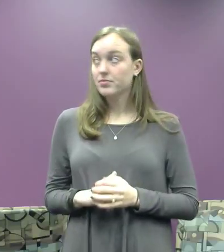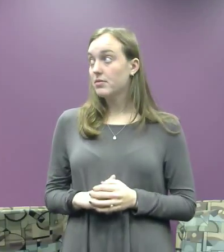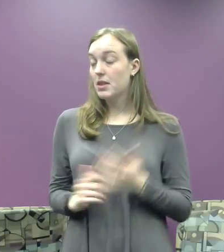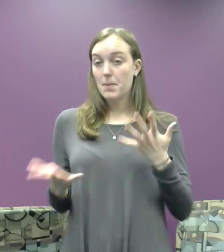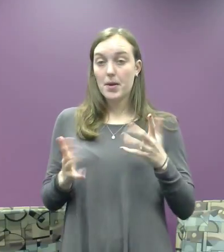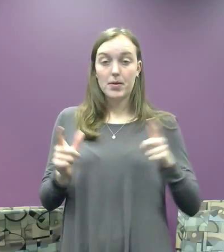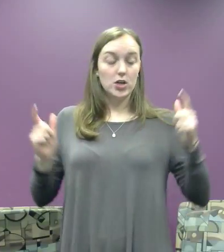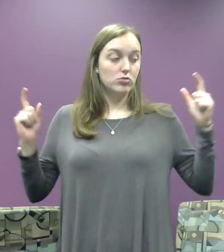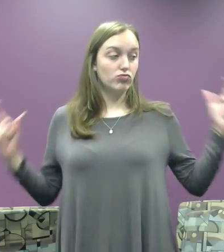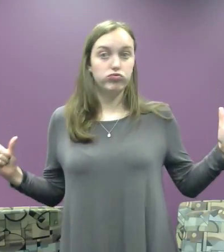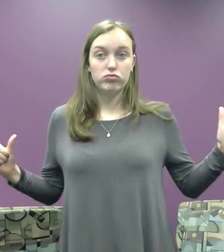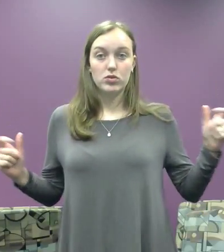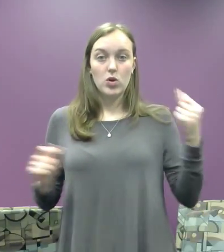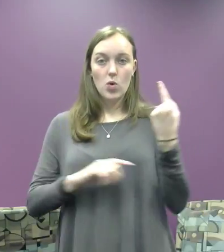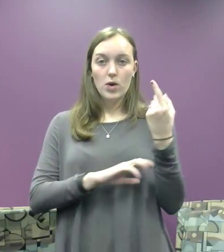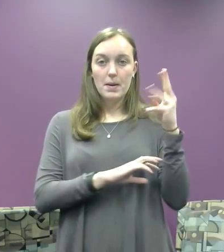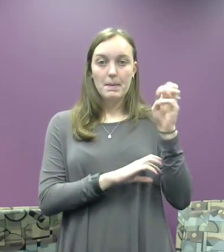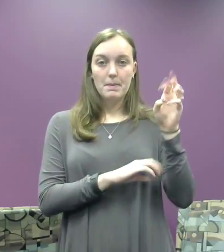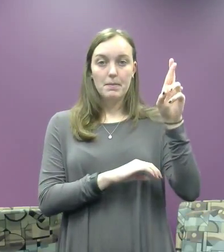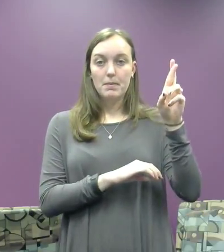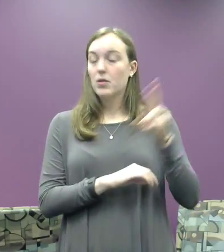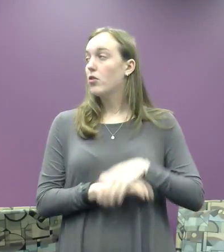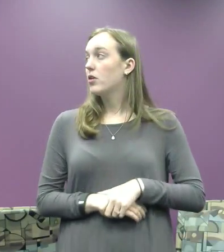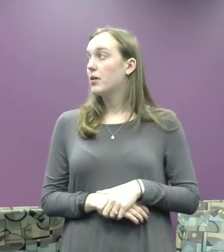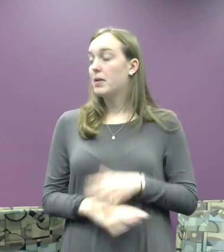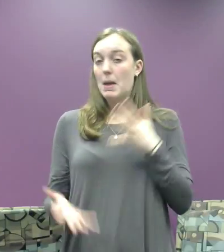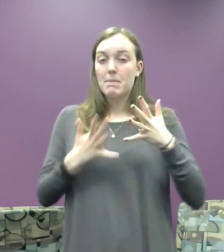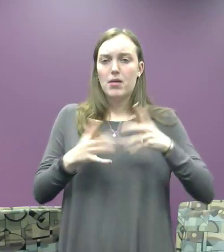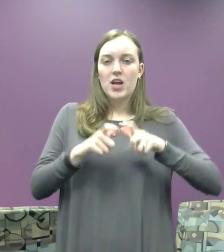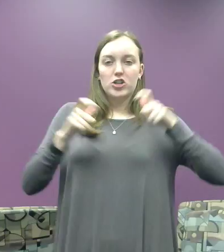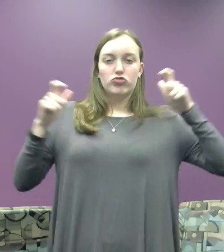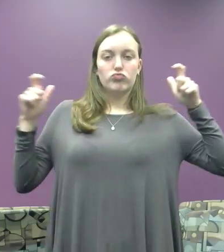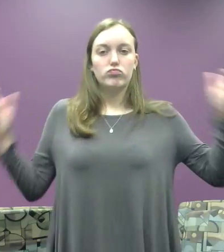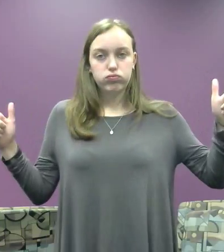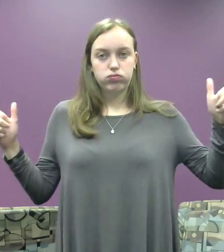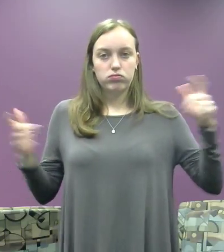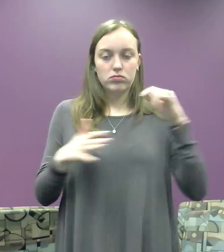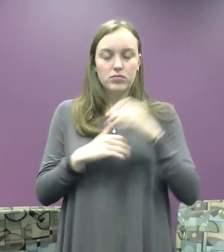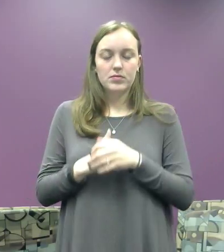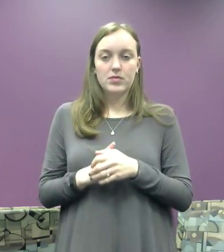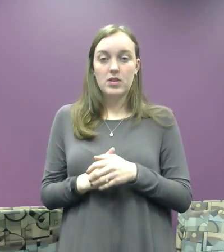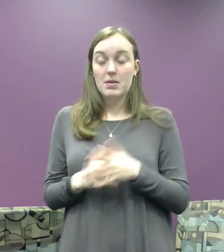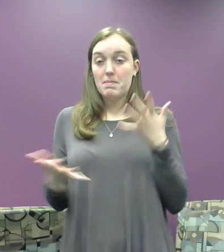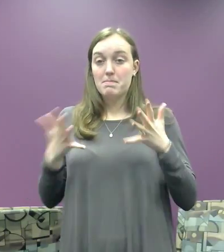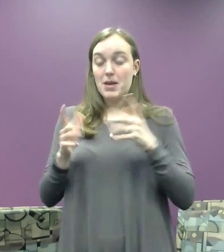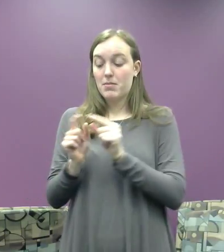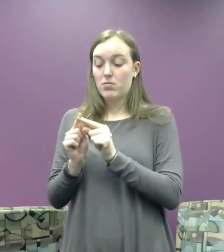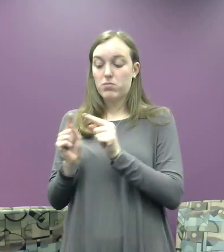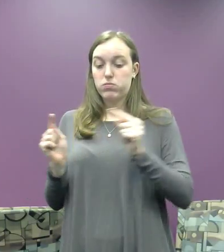than that, they might be a meter. If you have an unusually large figure, perhaps the length of that segment might be a